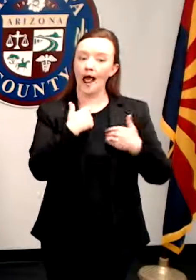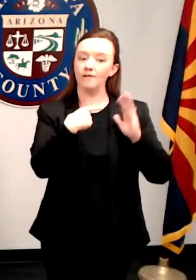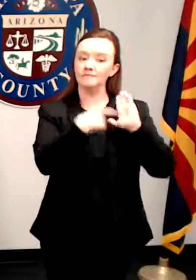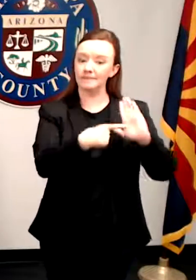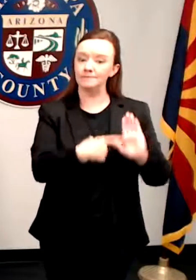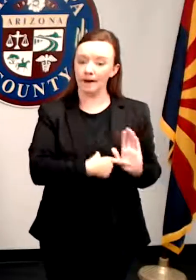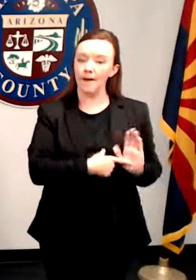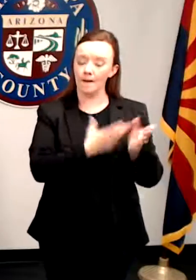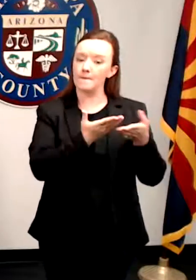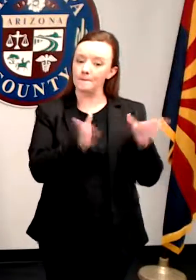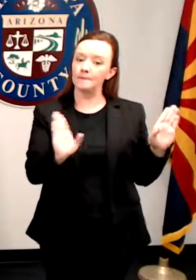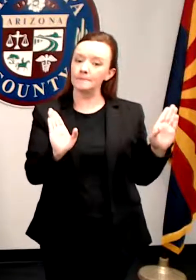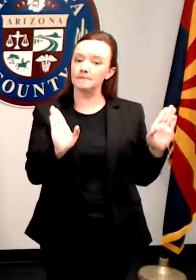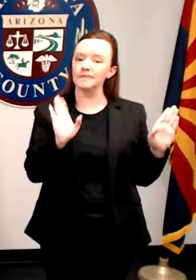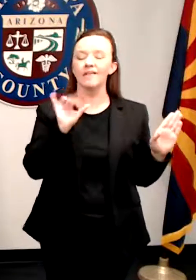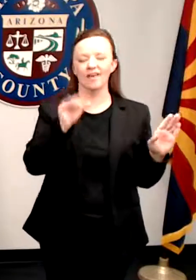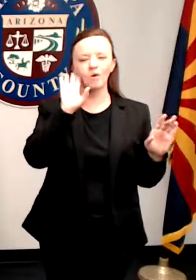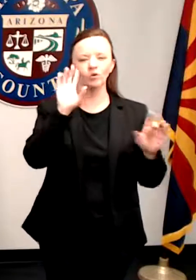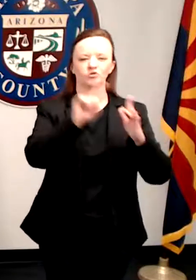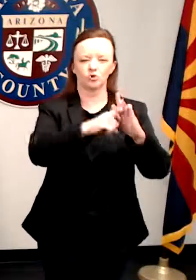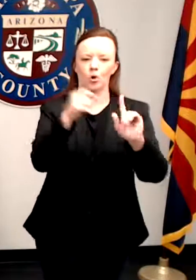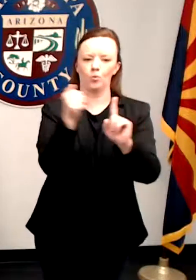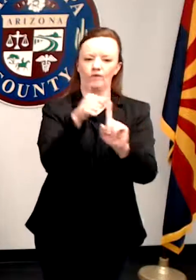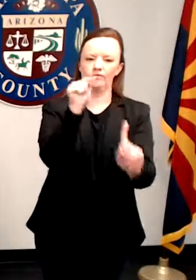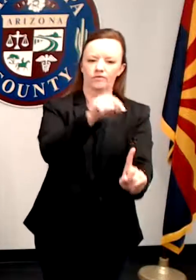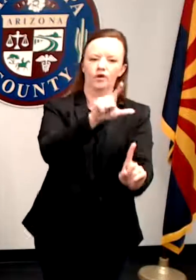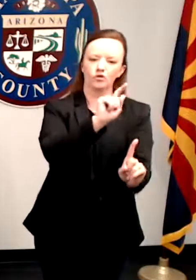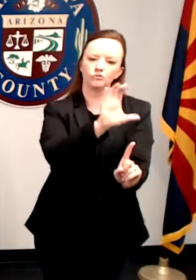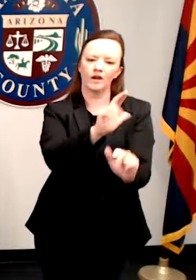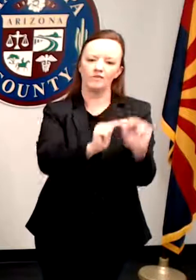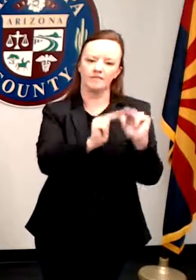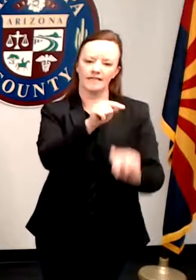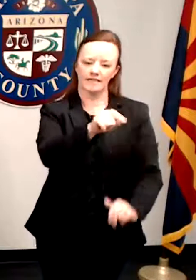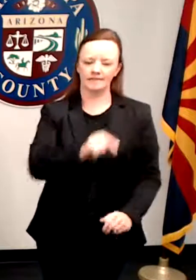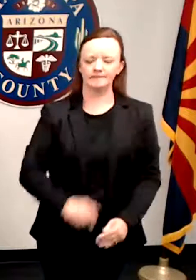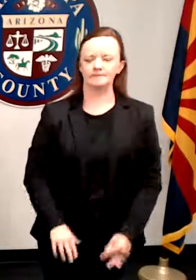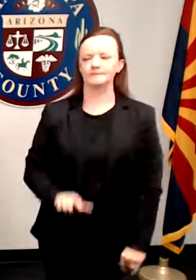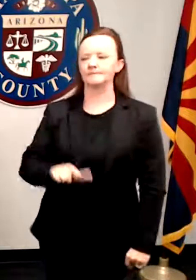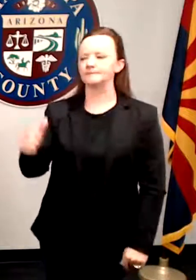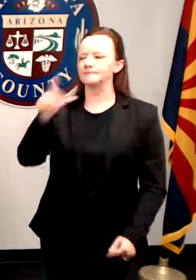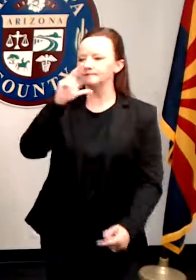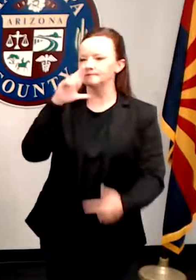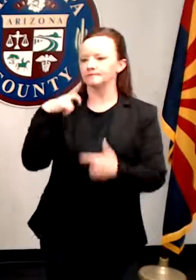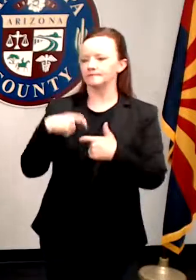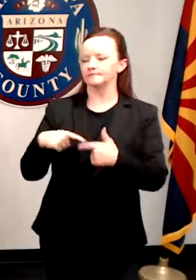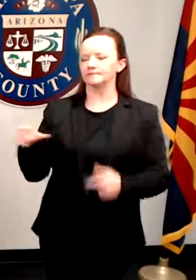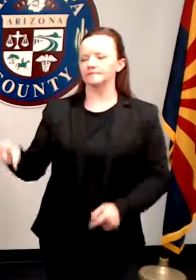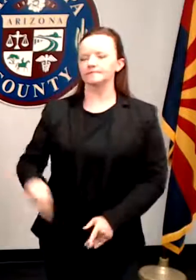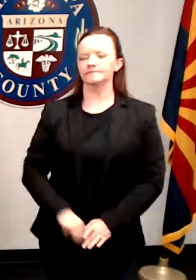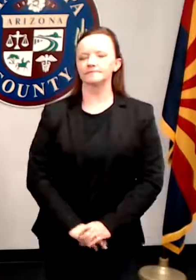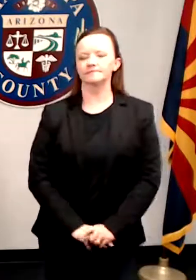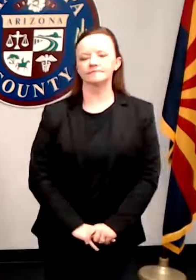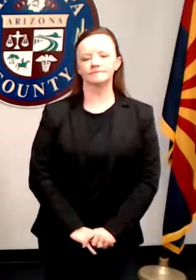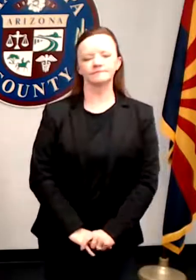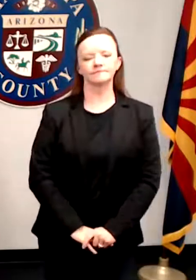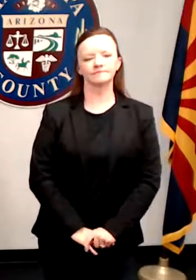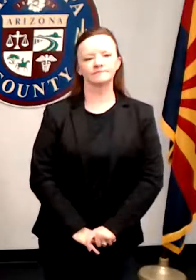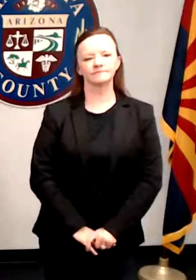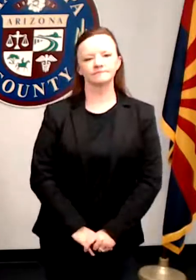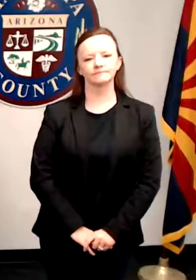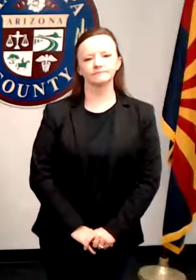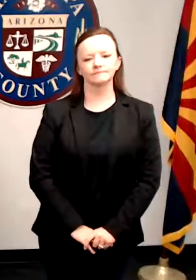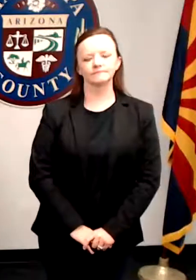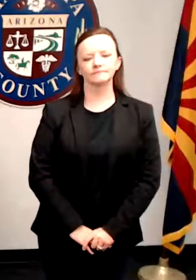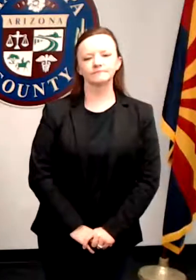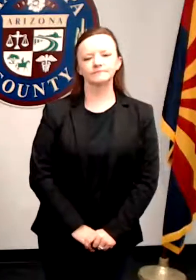first place that we are looking is long-term care facility residents. La pregunta fue